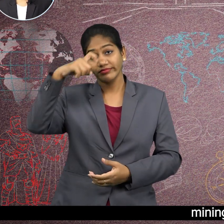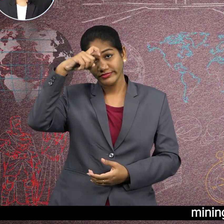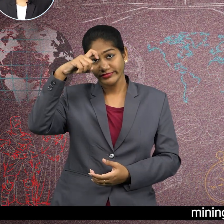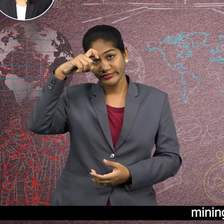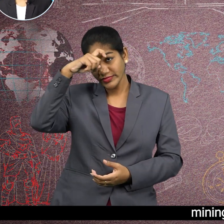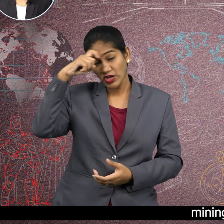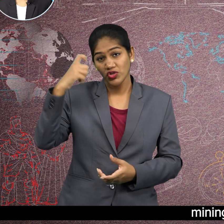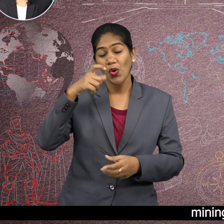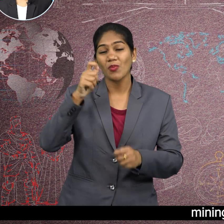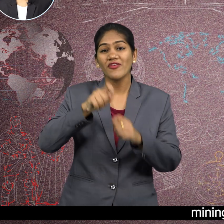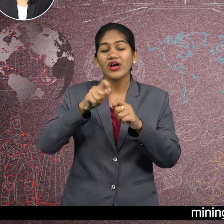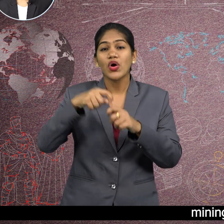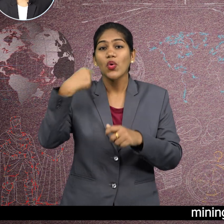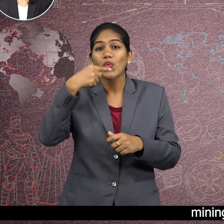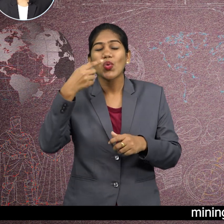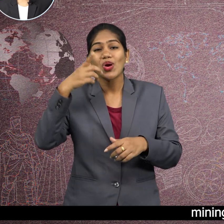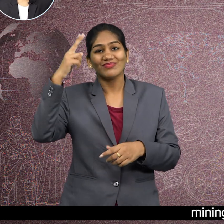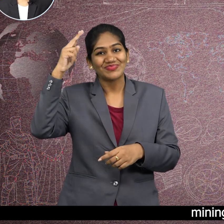mining workers,